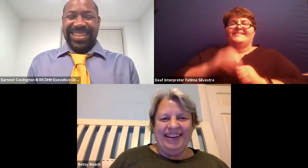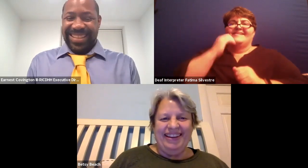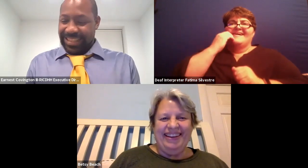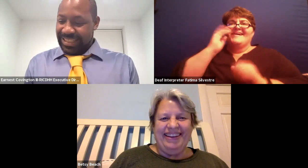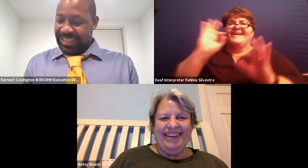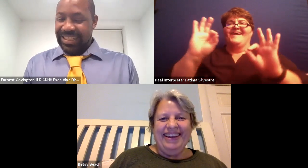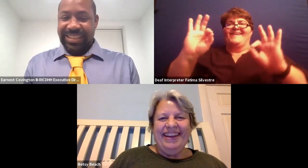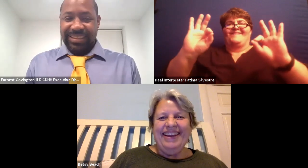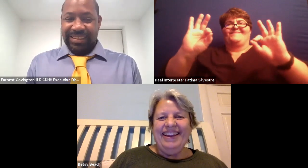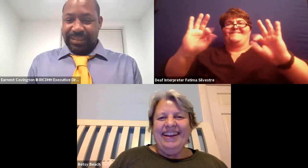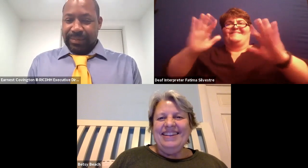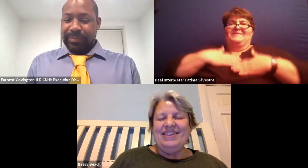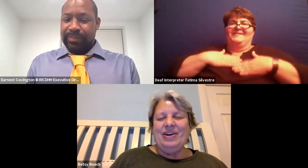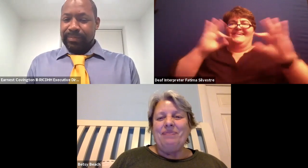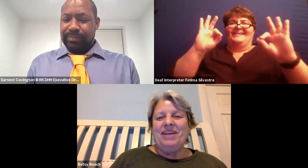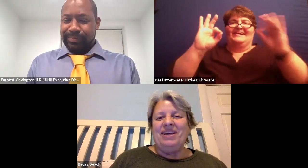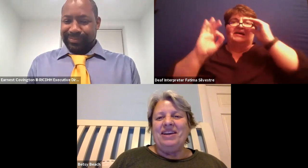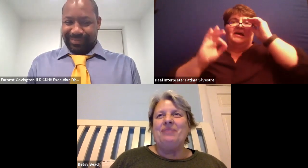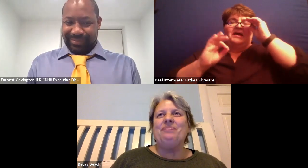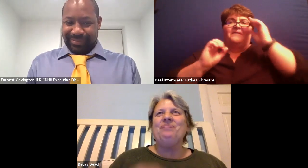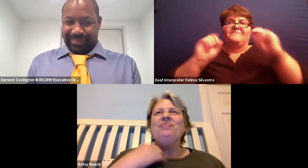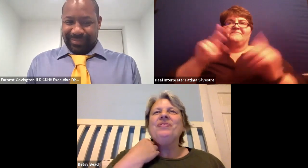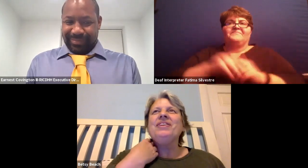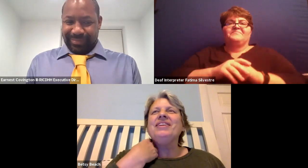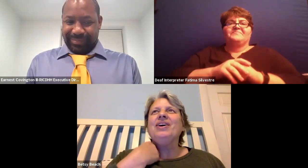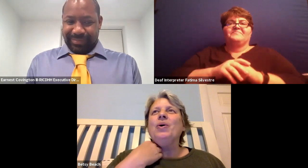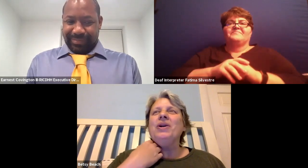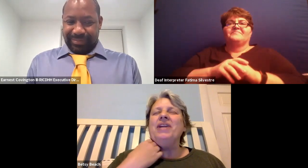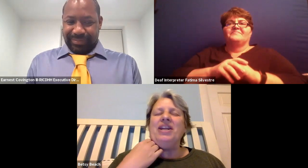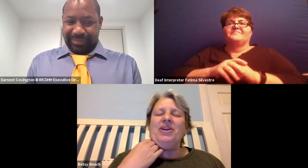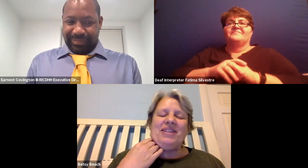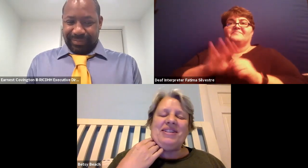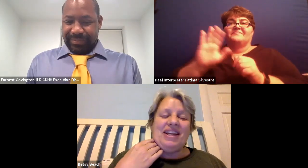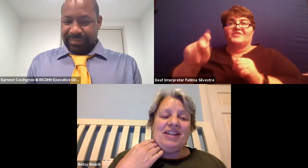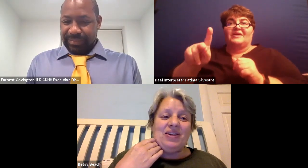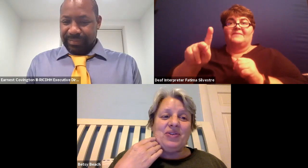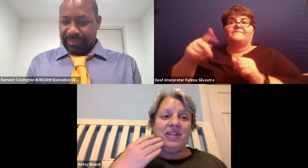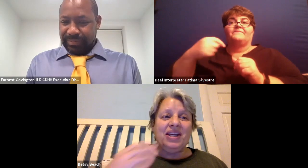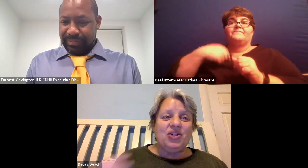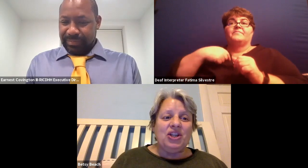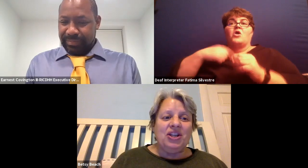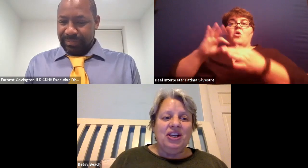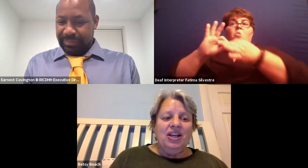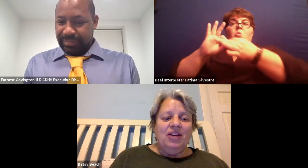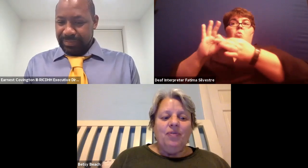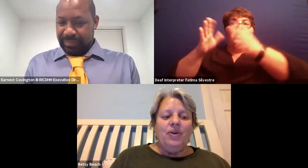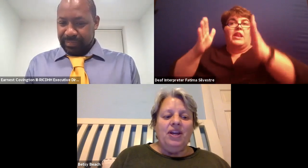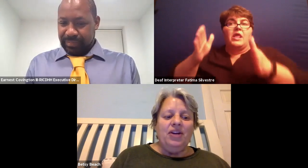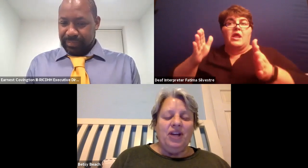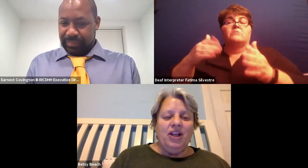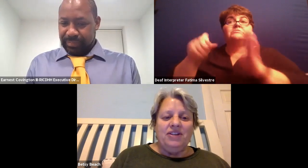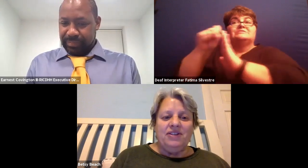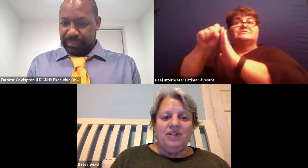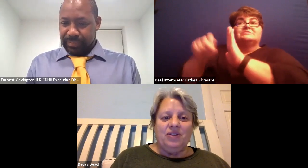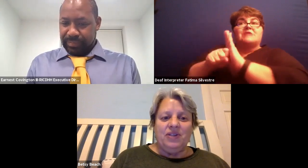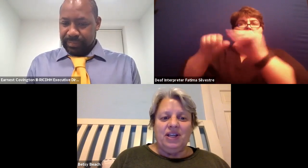Okay. Do you want me to I'm the coordinator of the State Association for the